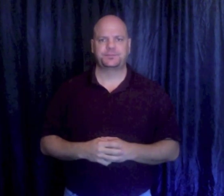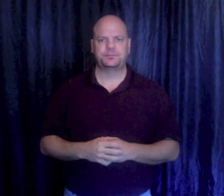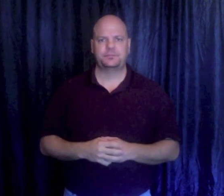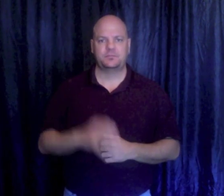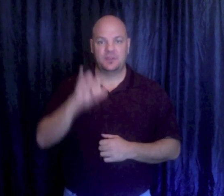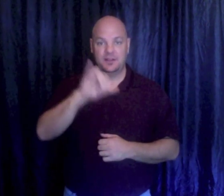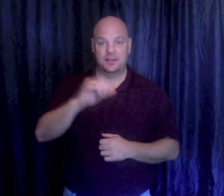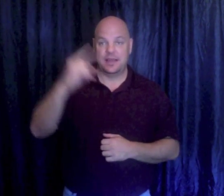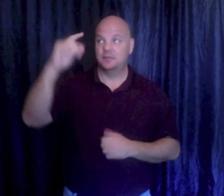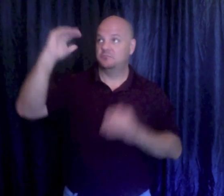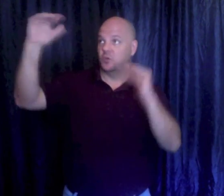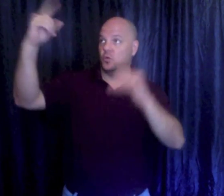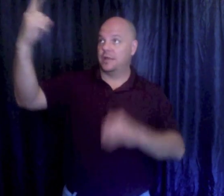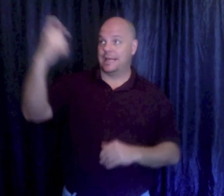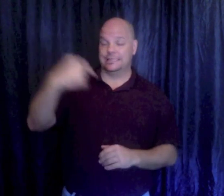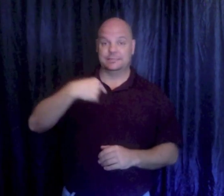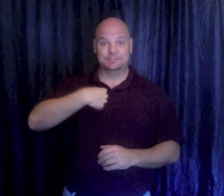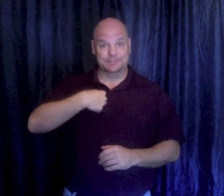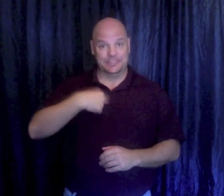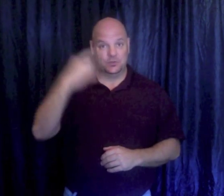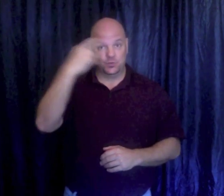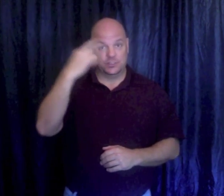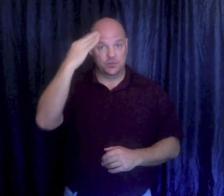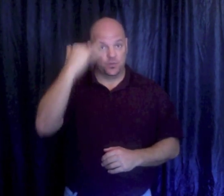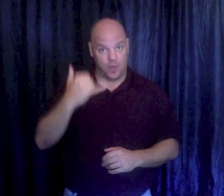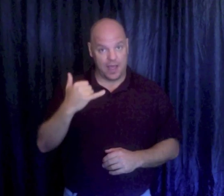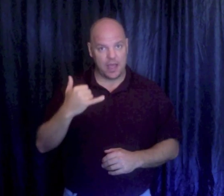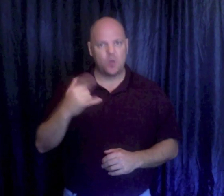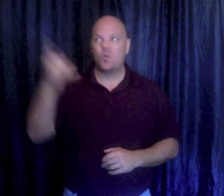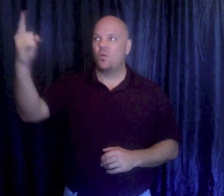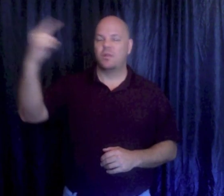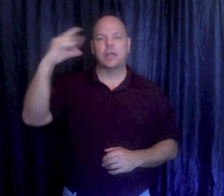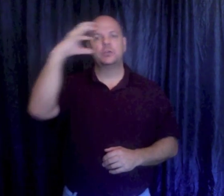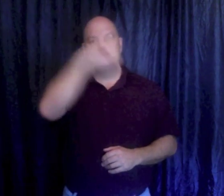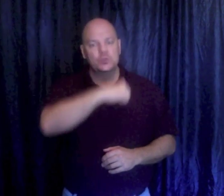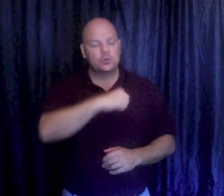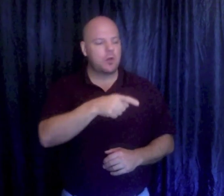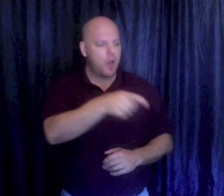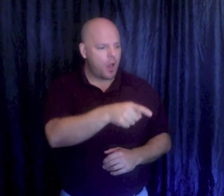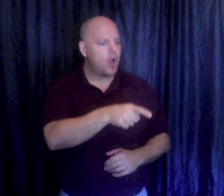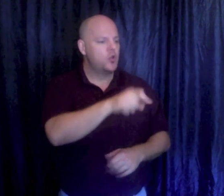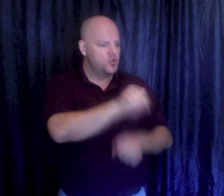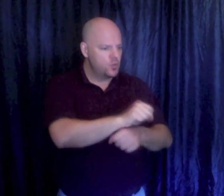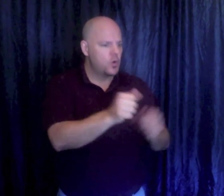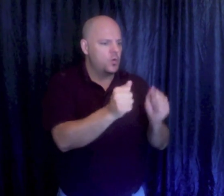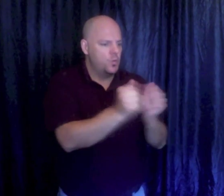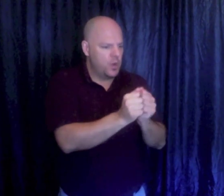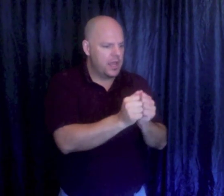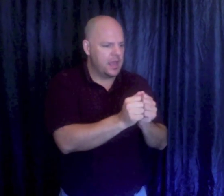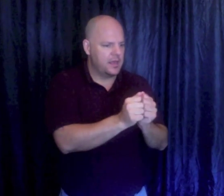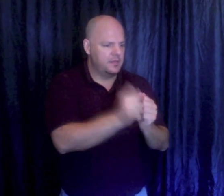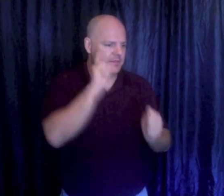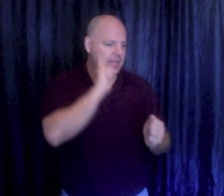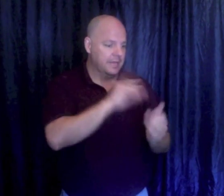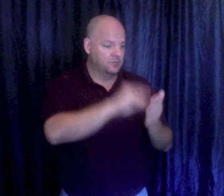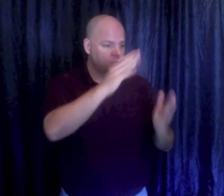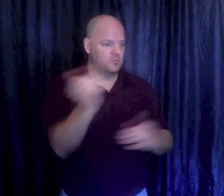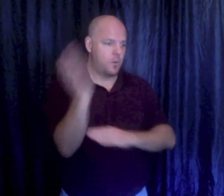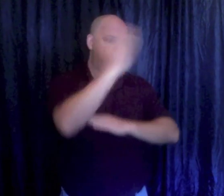you is probably because they think, look, you're the person with that interpreter, with the deaf student all the time. You're always with that deaf